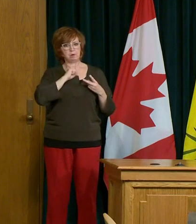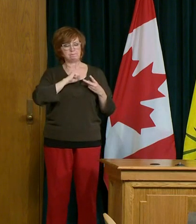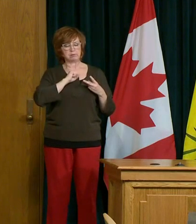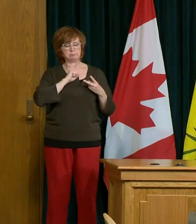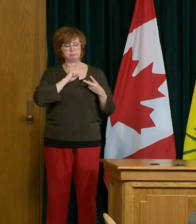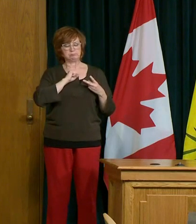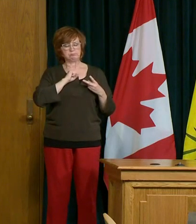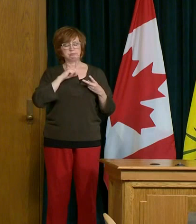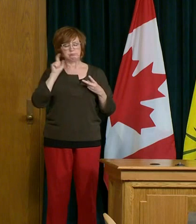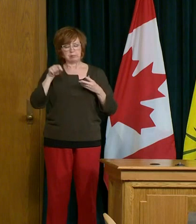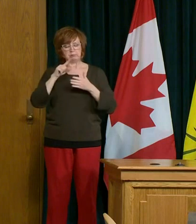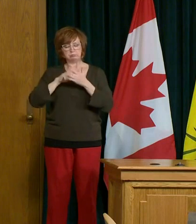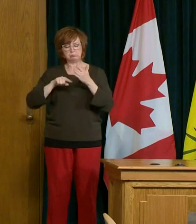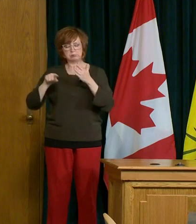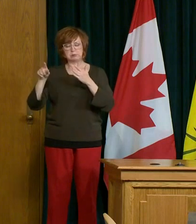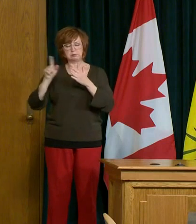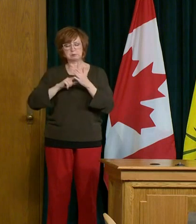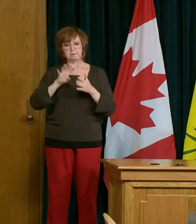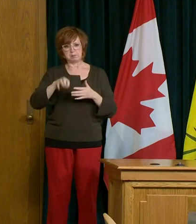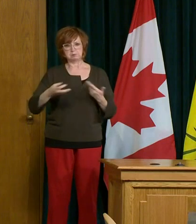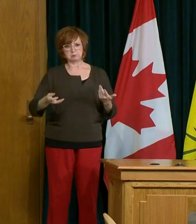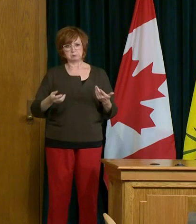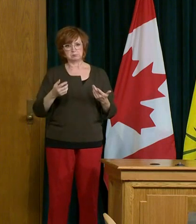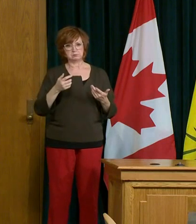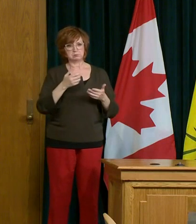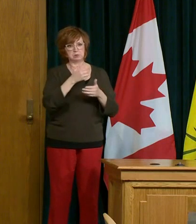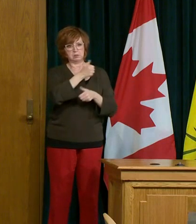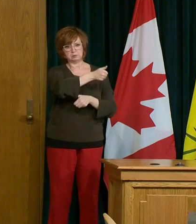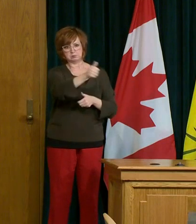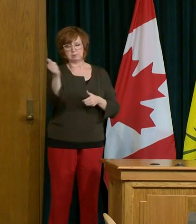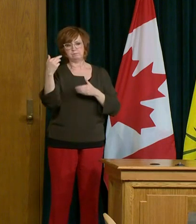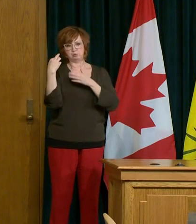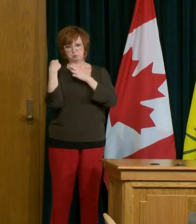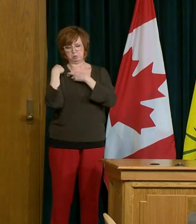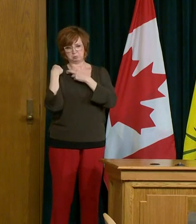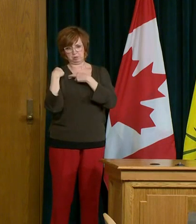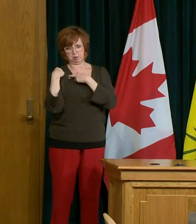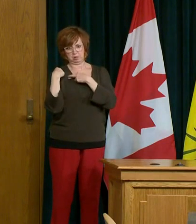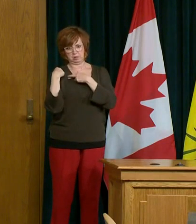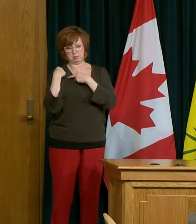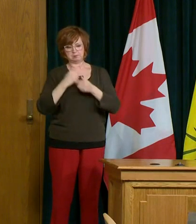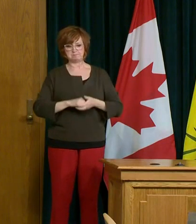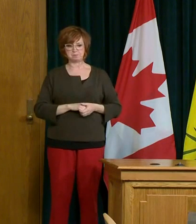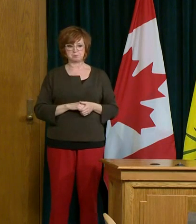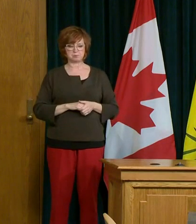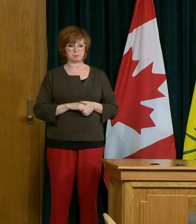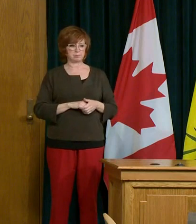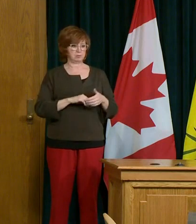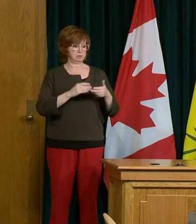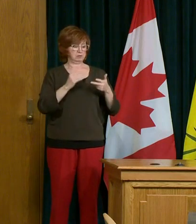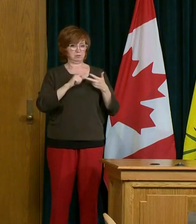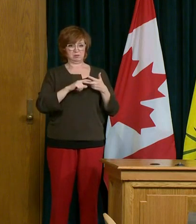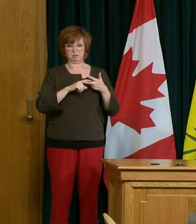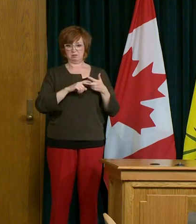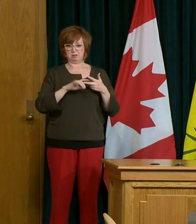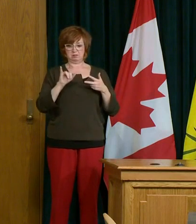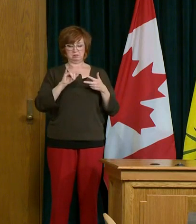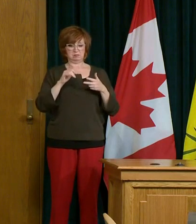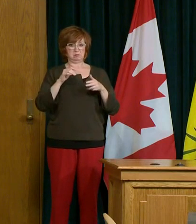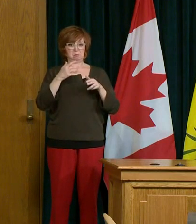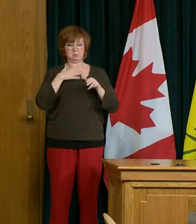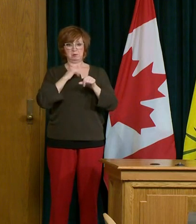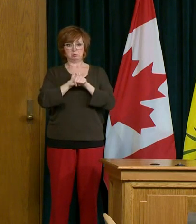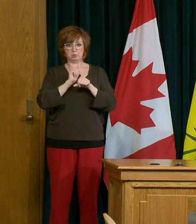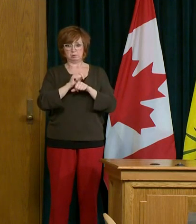that's responsible for us. And then the same applies in the work setting, that you must not go in an essential workplace or in future